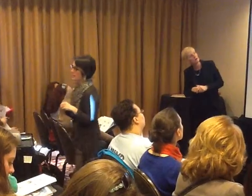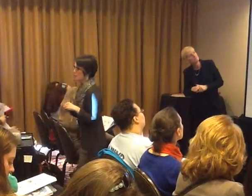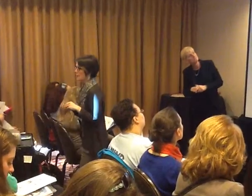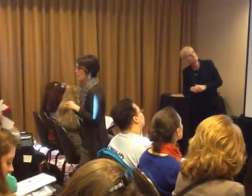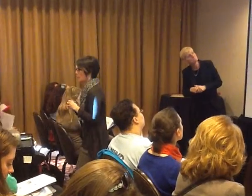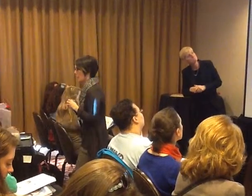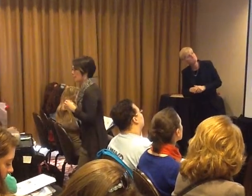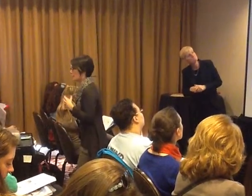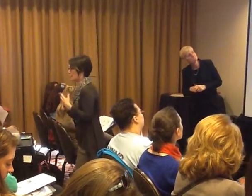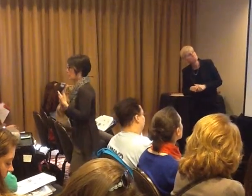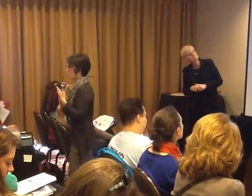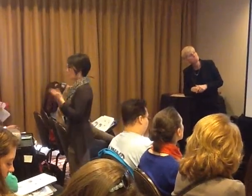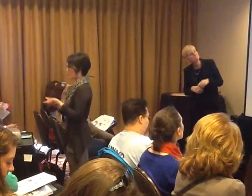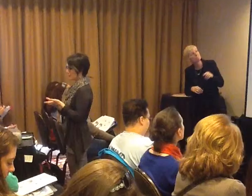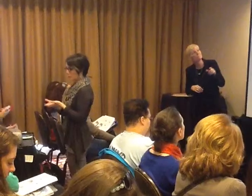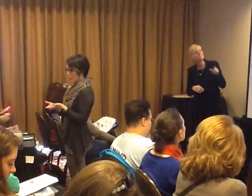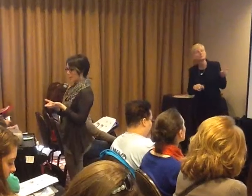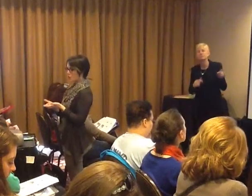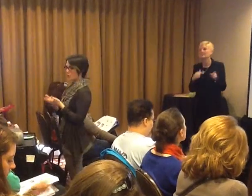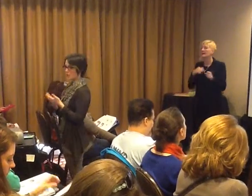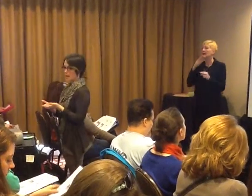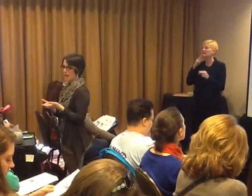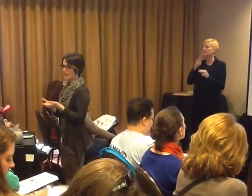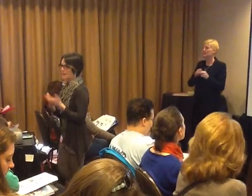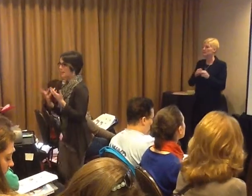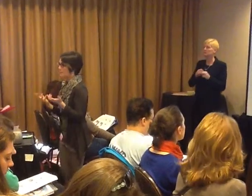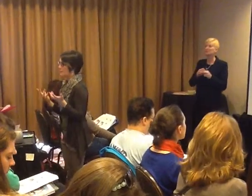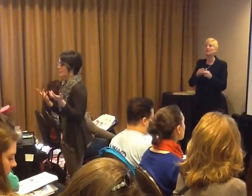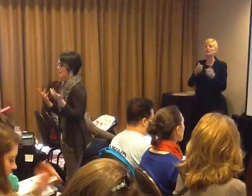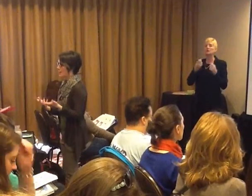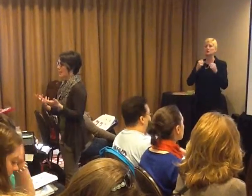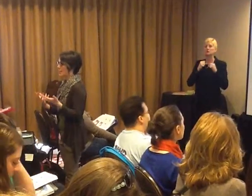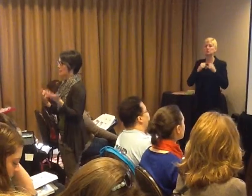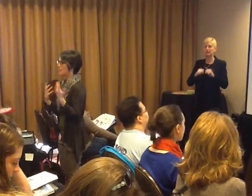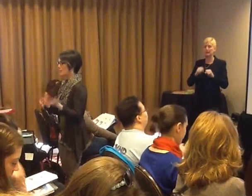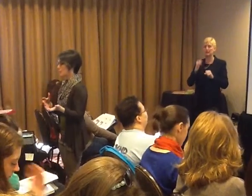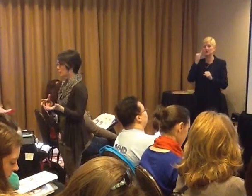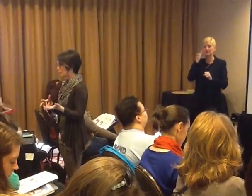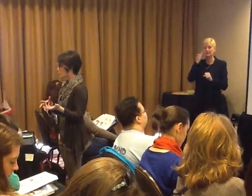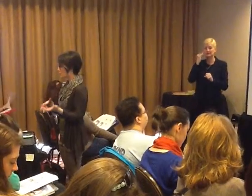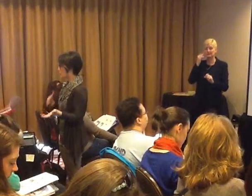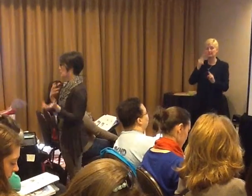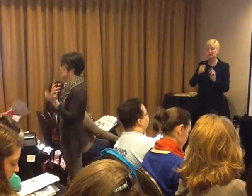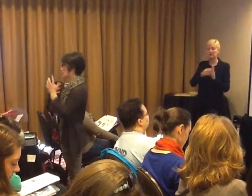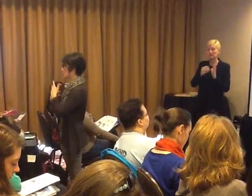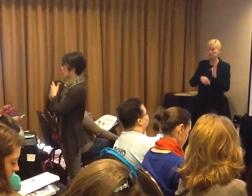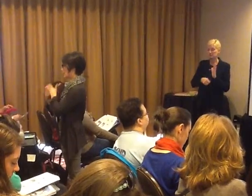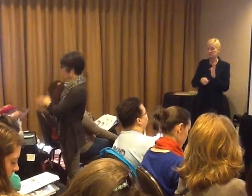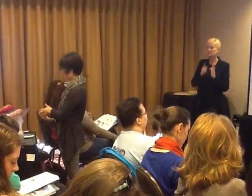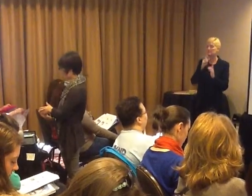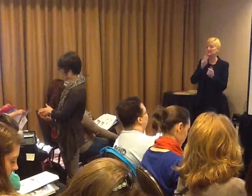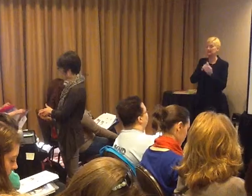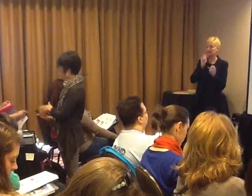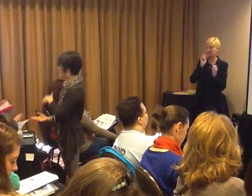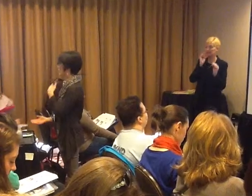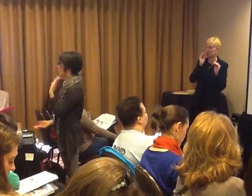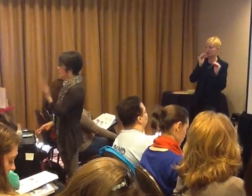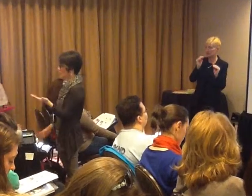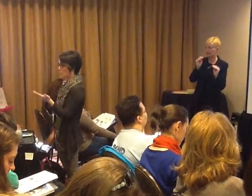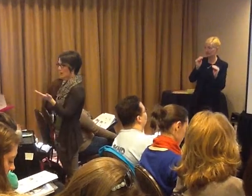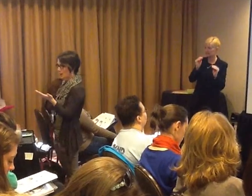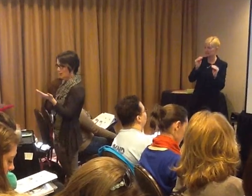As I mentioned in the beginning, there were a couple of strategies that if deaf and hard of hearing students were specifically taught the